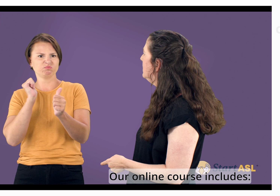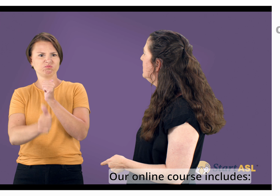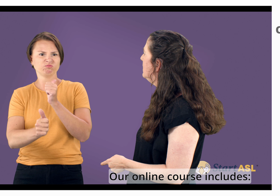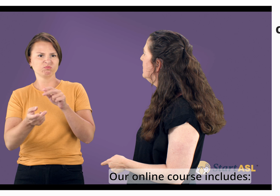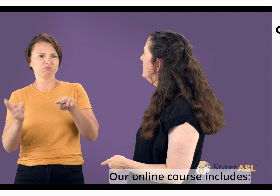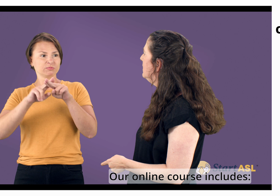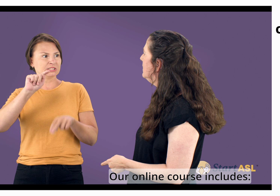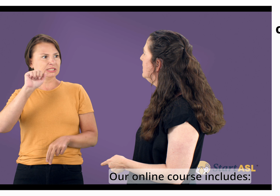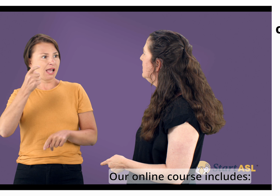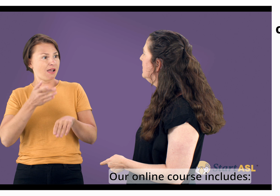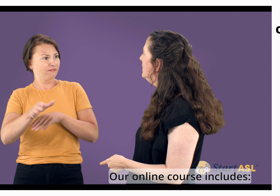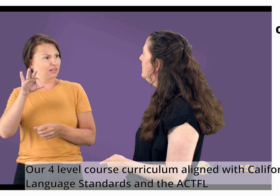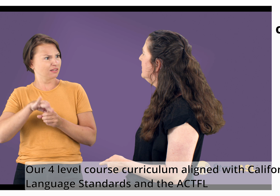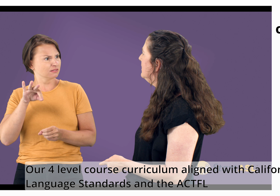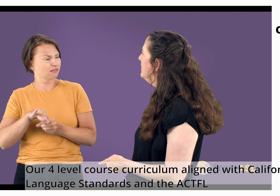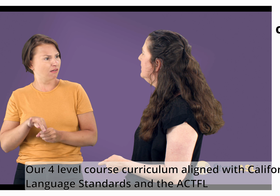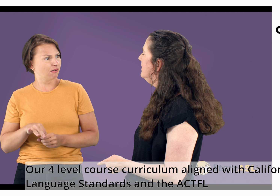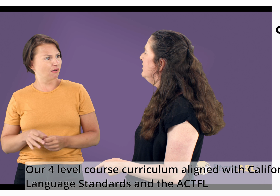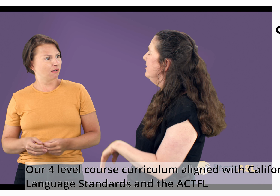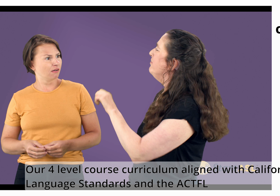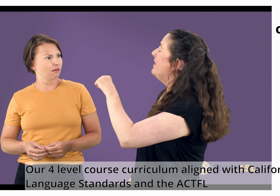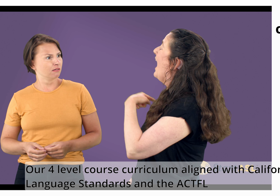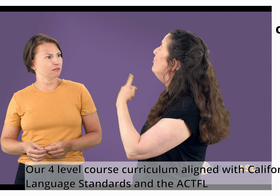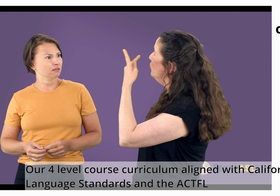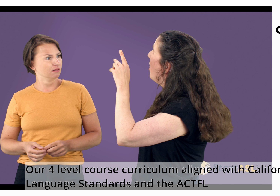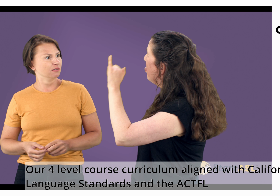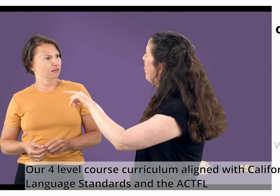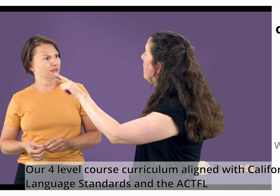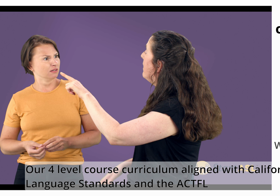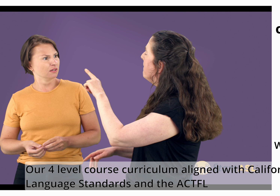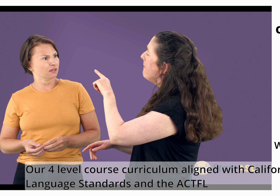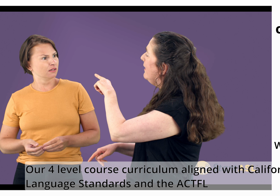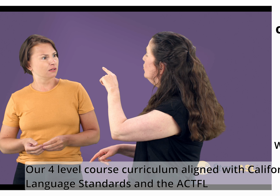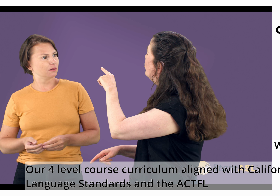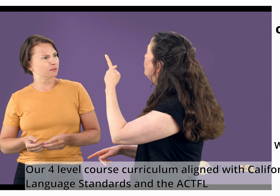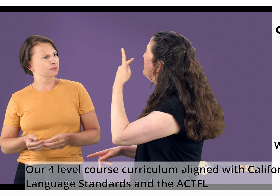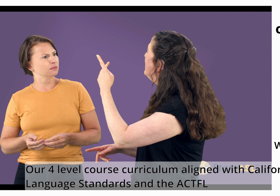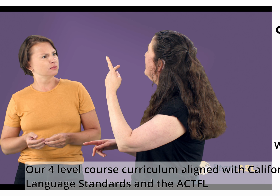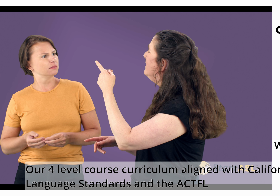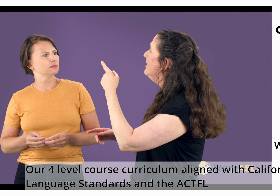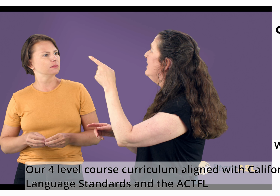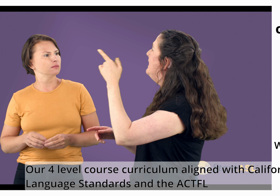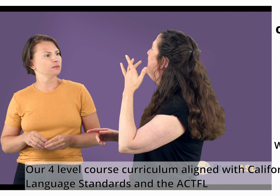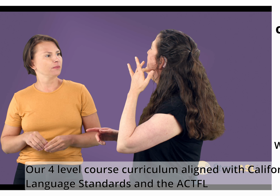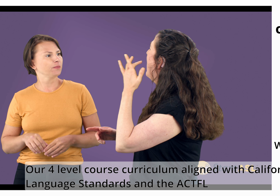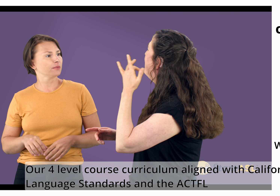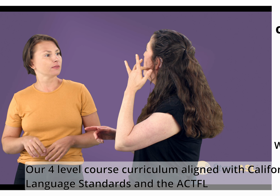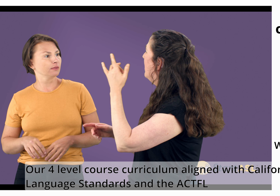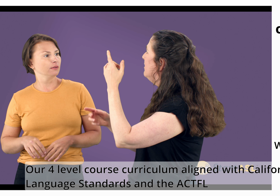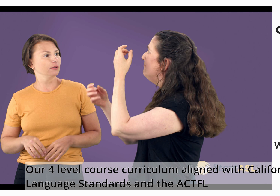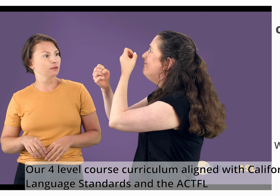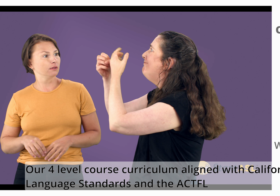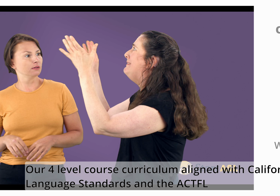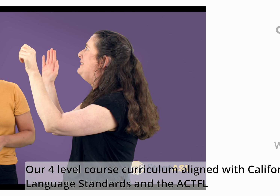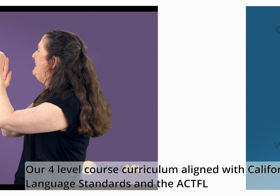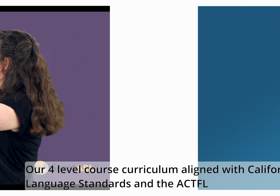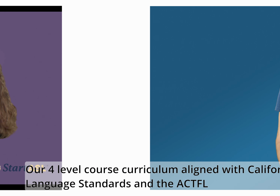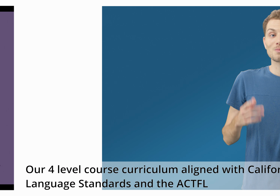Our online course includes our 4-level course curriculum aligned with California World Language Standards and